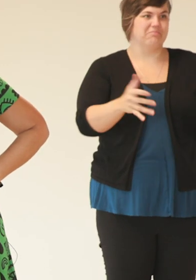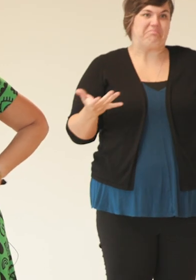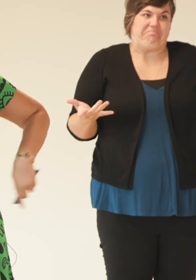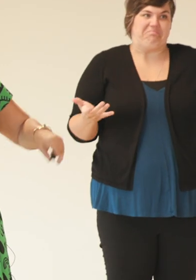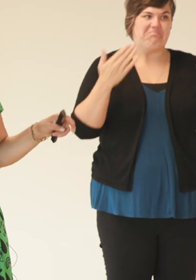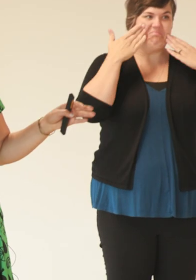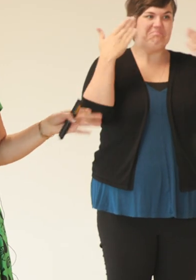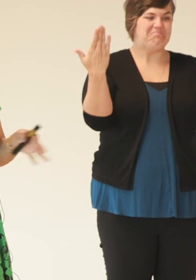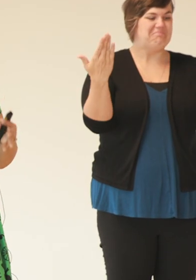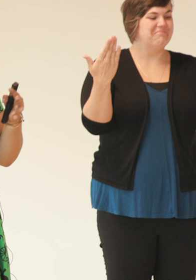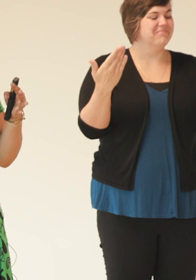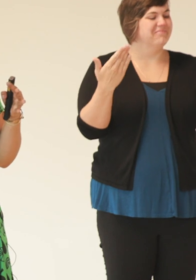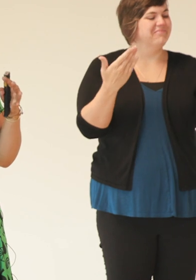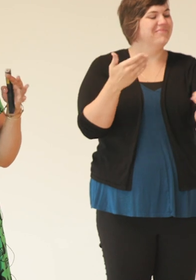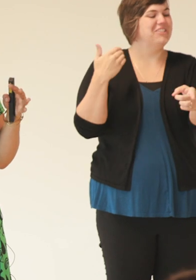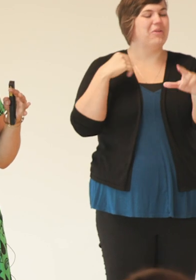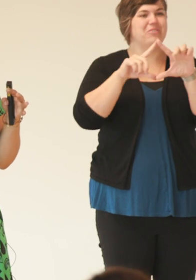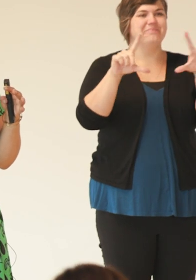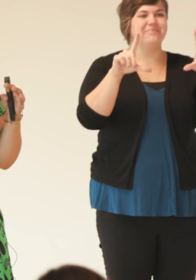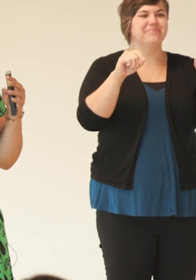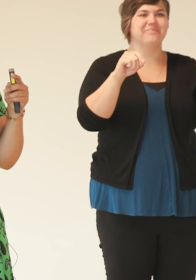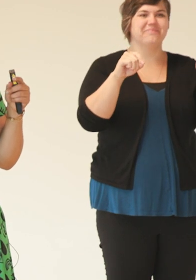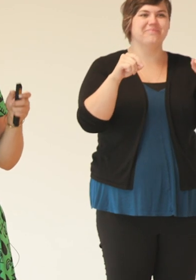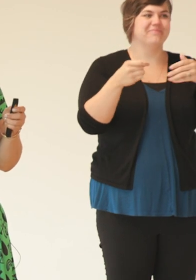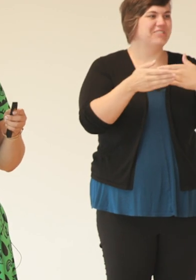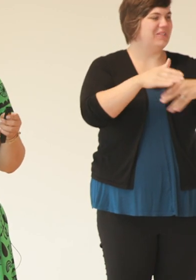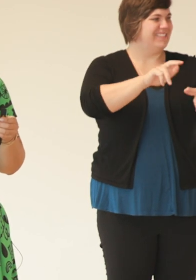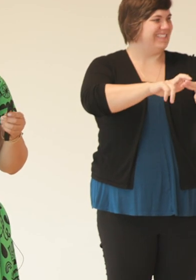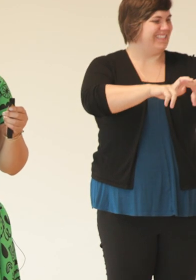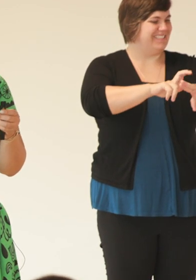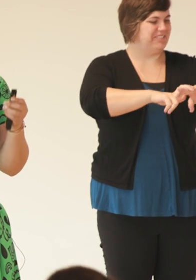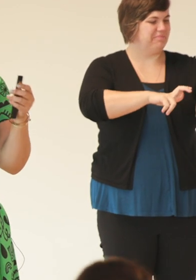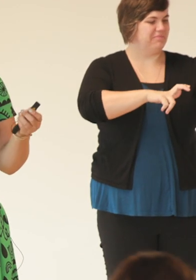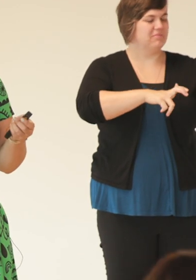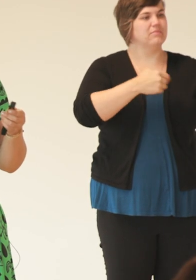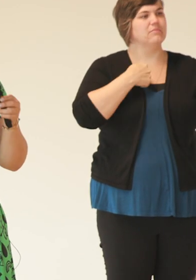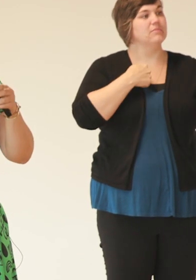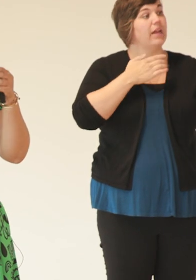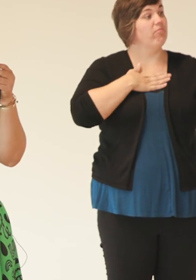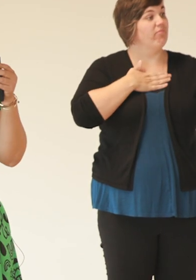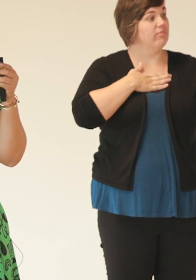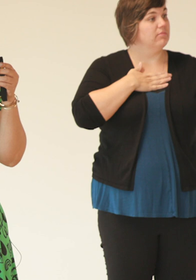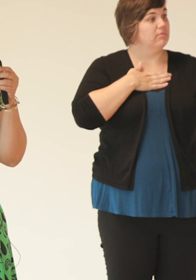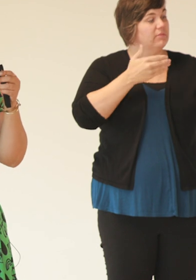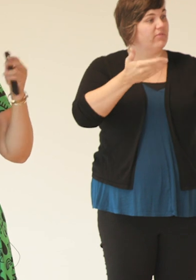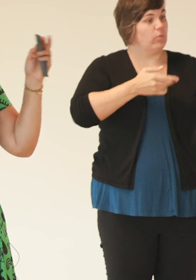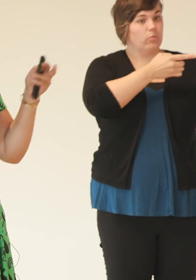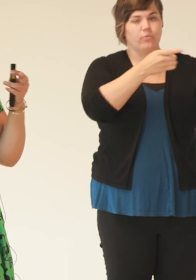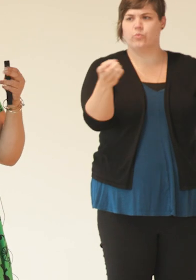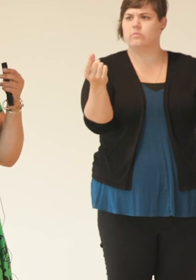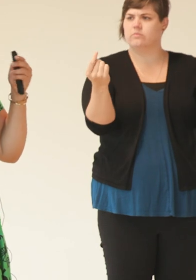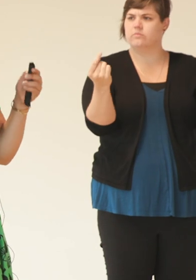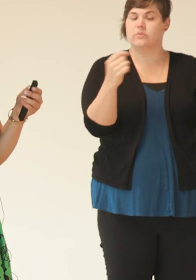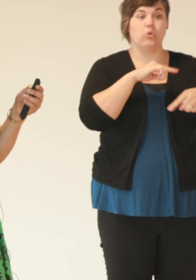So there are some postcards on your seats, and what I would love for you to do, and I want to invite you to write down at the